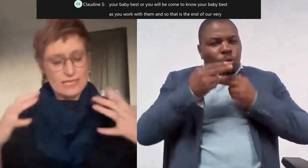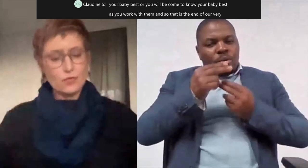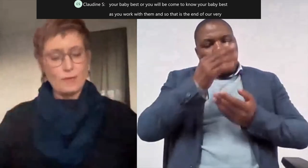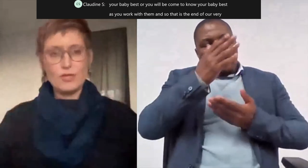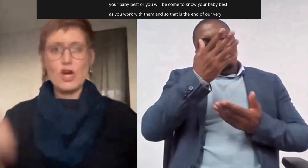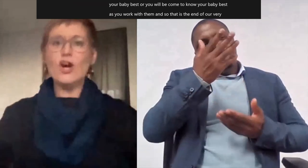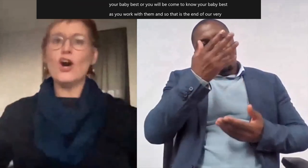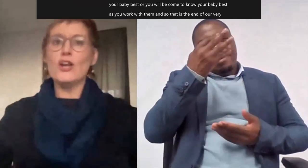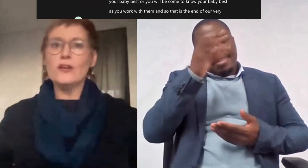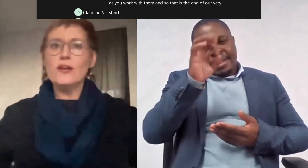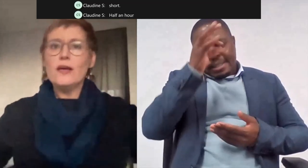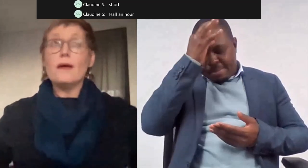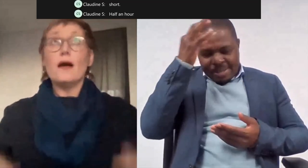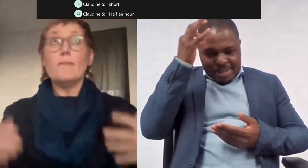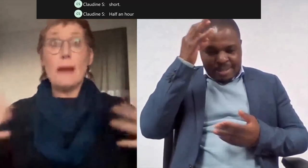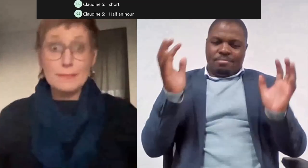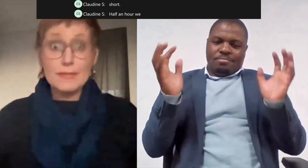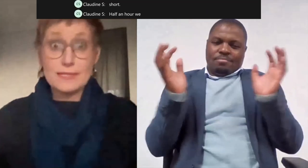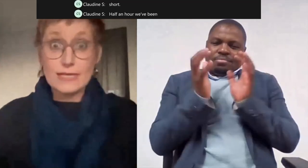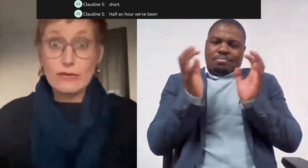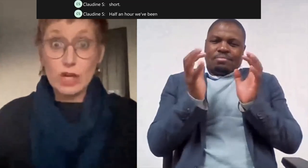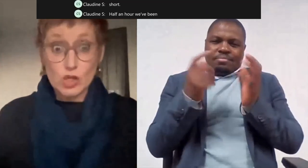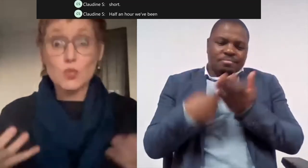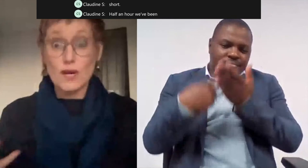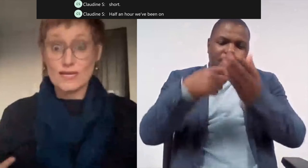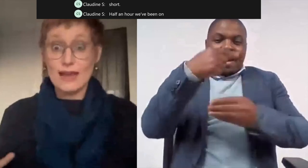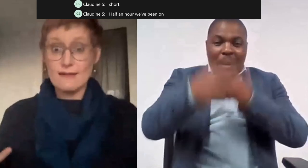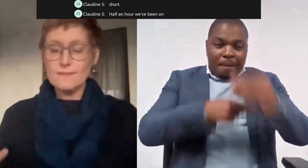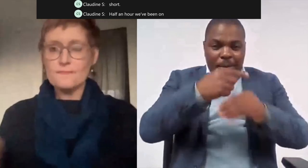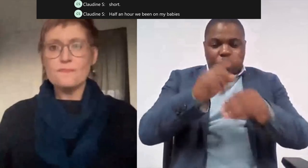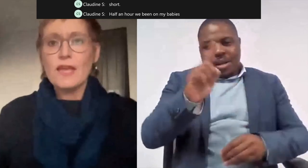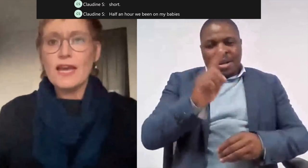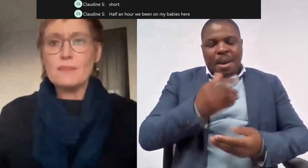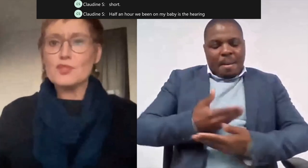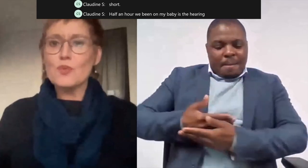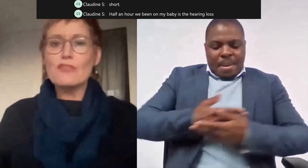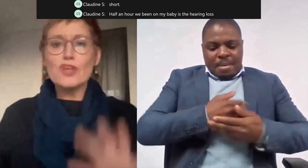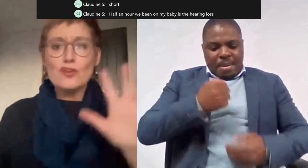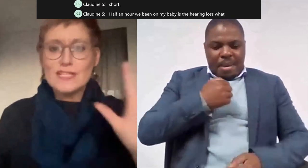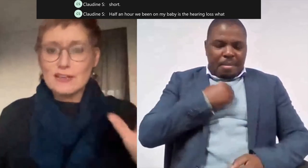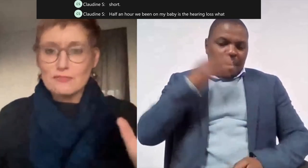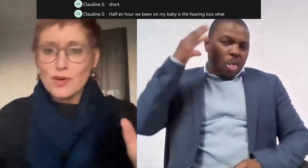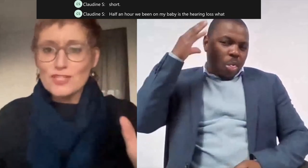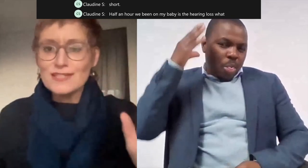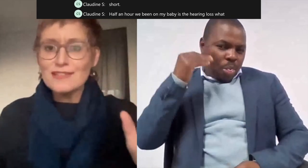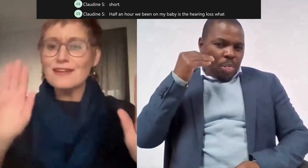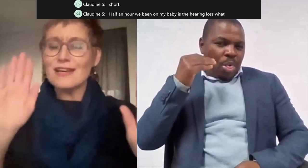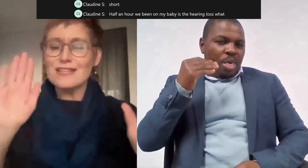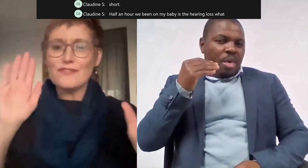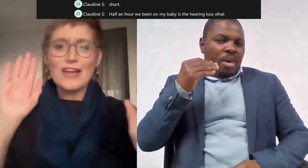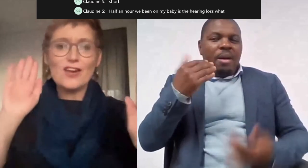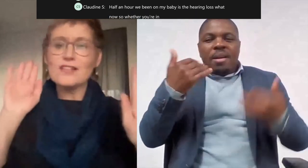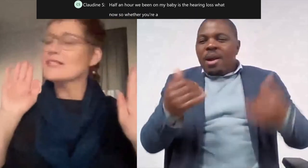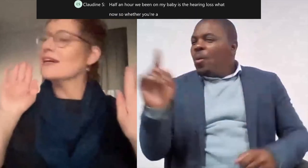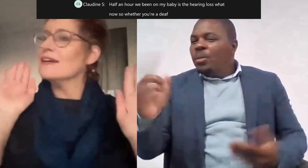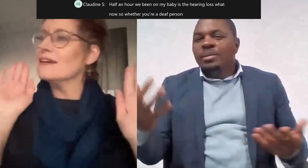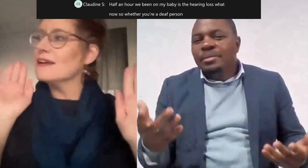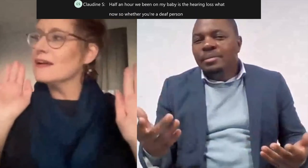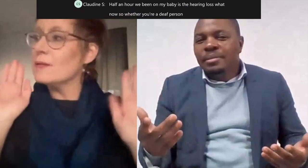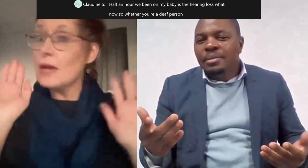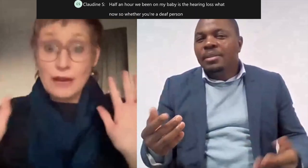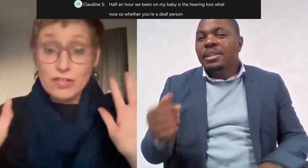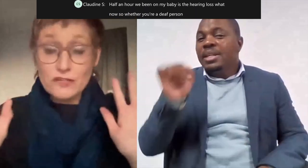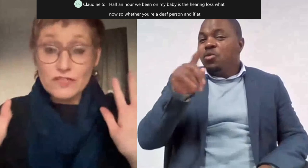hour webinar on my baby is a hearing loss, what now? So whether you're a deaf person, a deaf